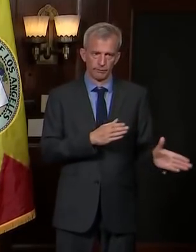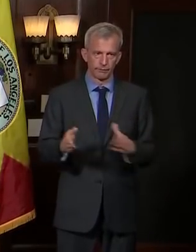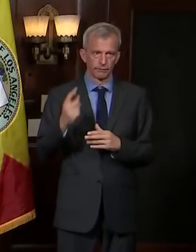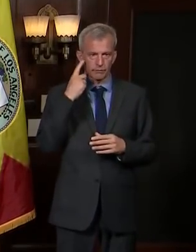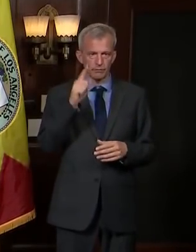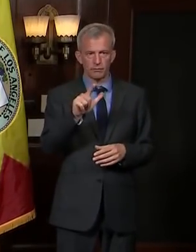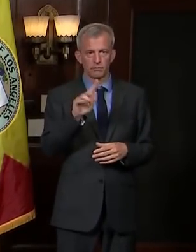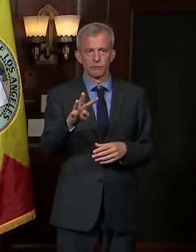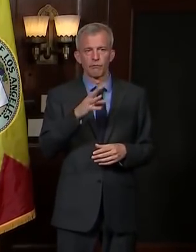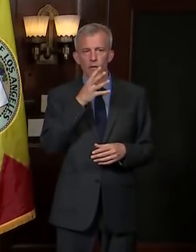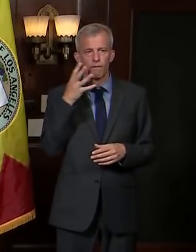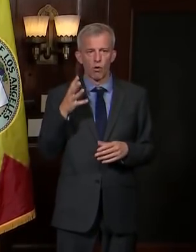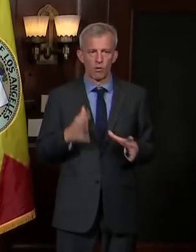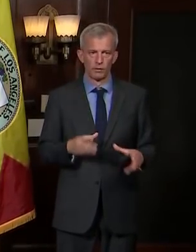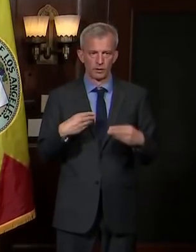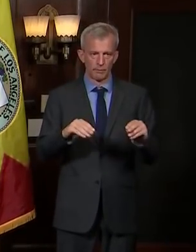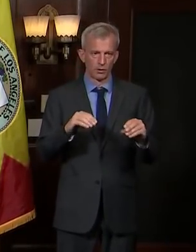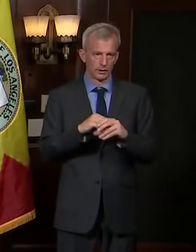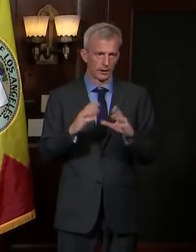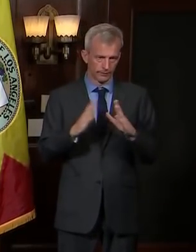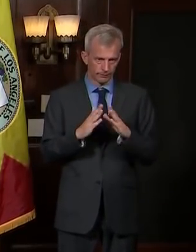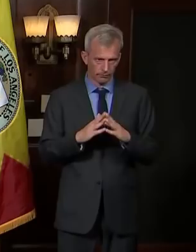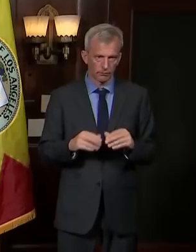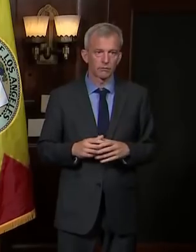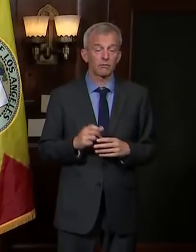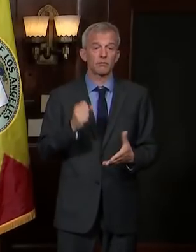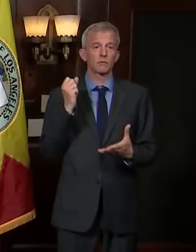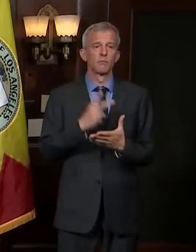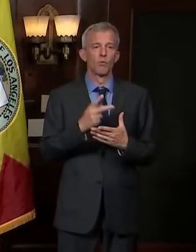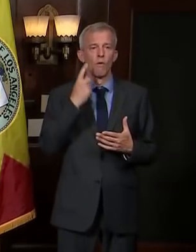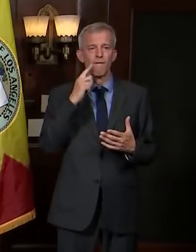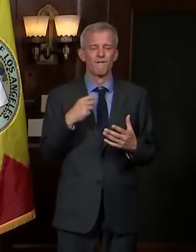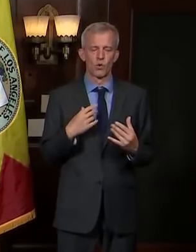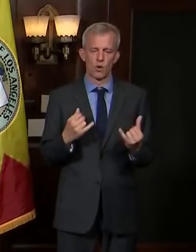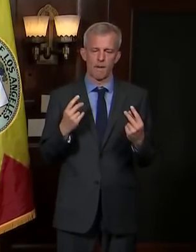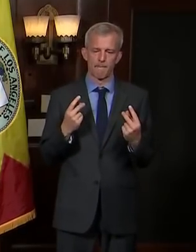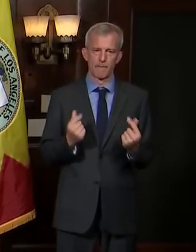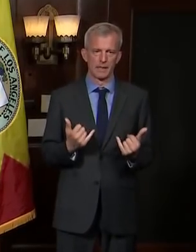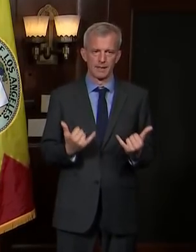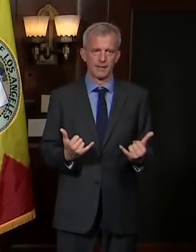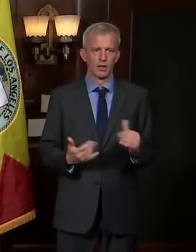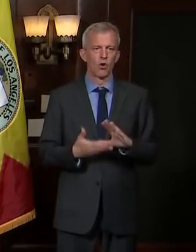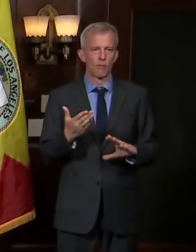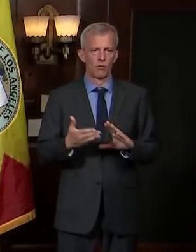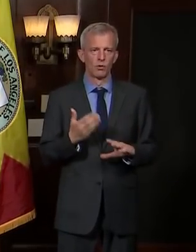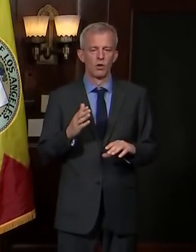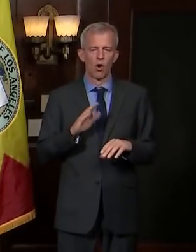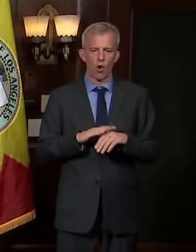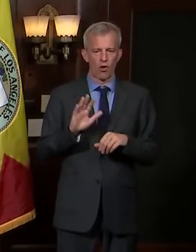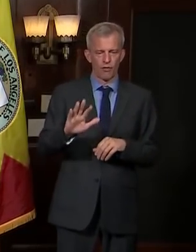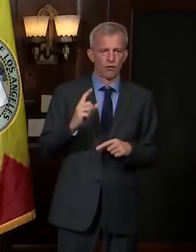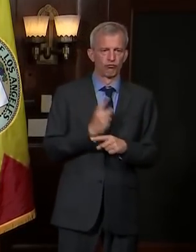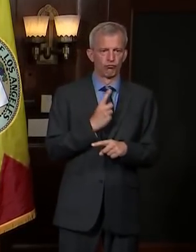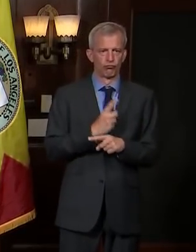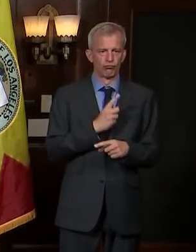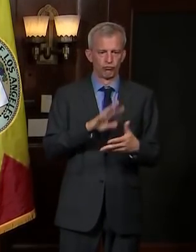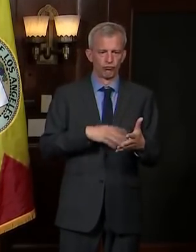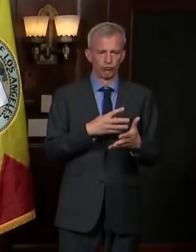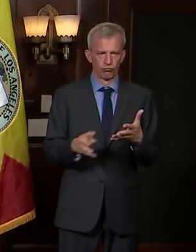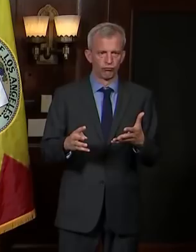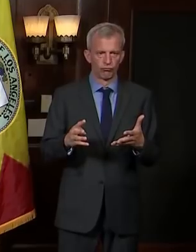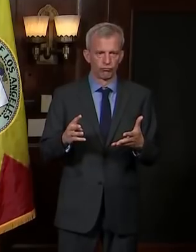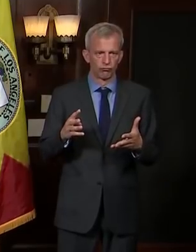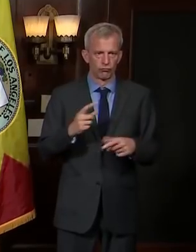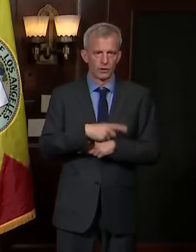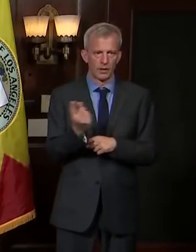farmers markets across our city, and they are approved for immediate operations on the days that they are scheduled. Some of them were even operational